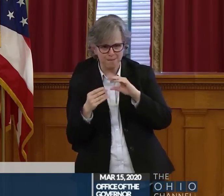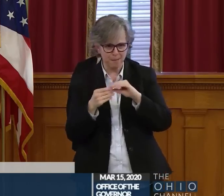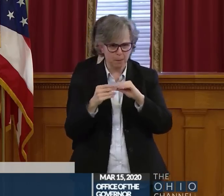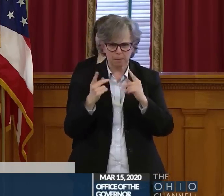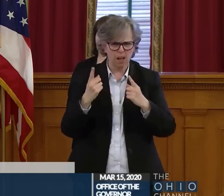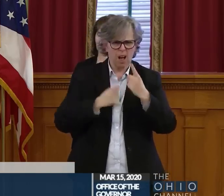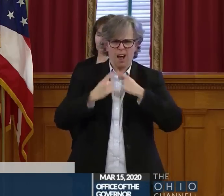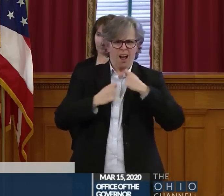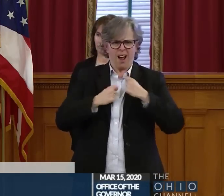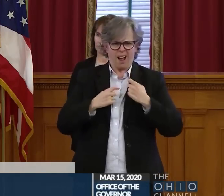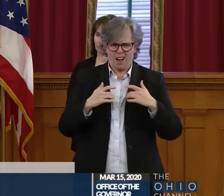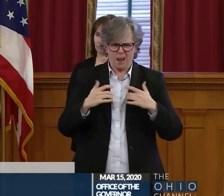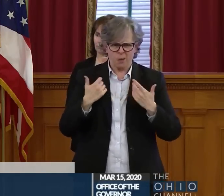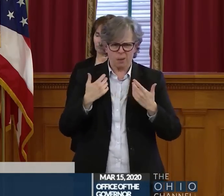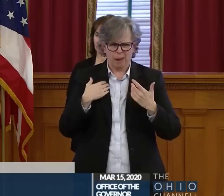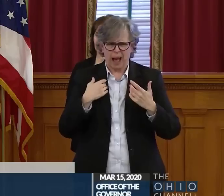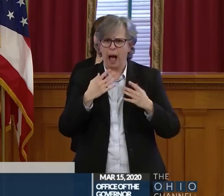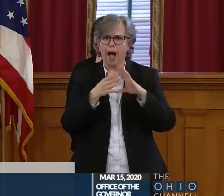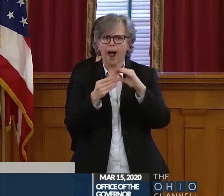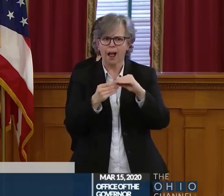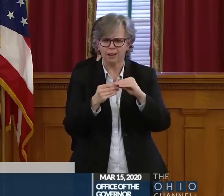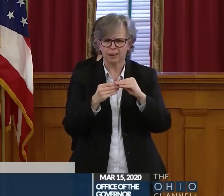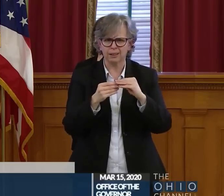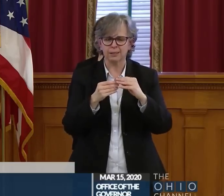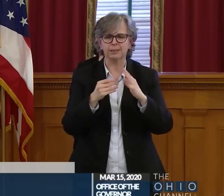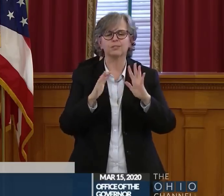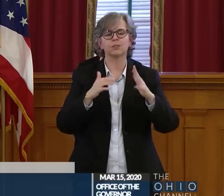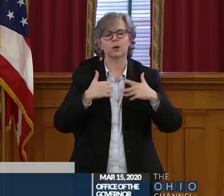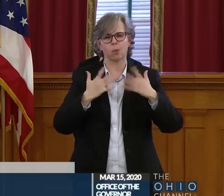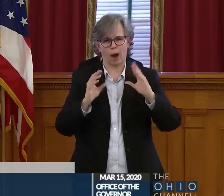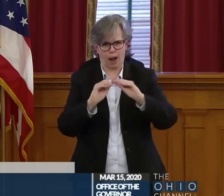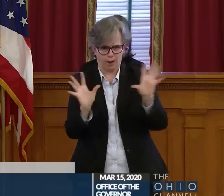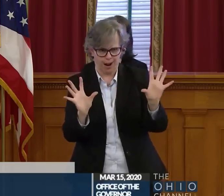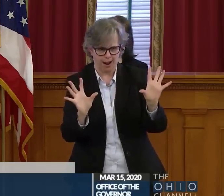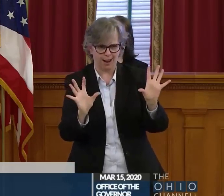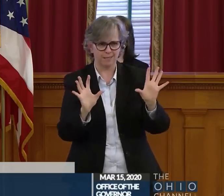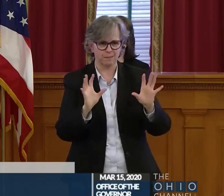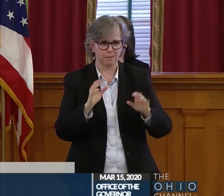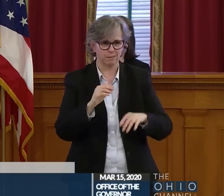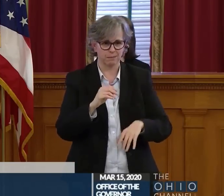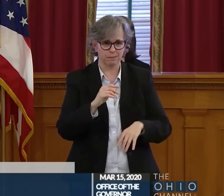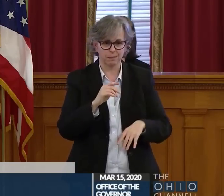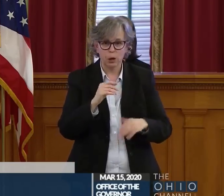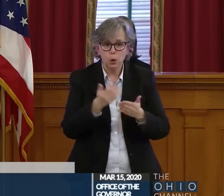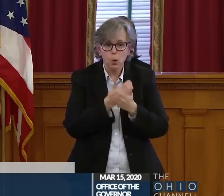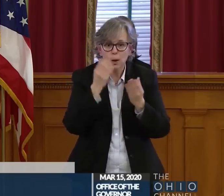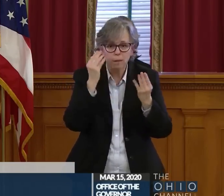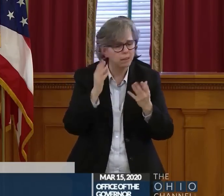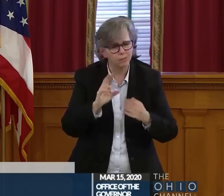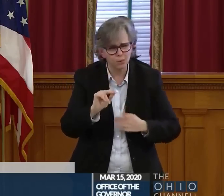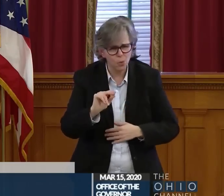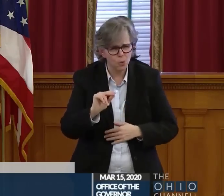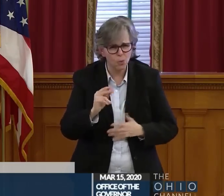said. Really nothing particularly new. The order is for our schools